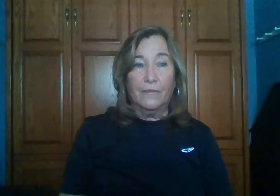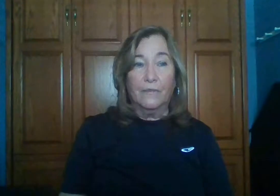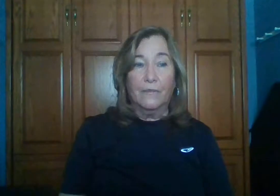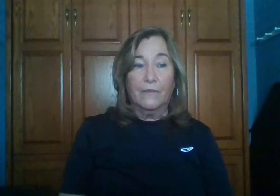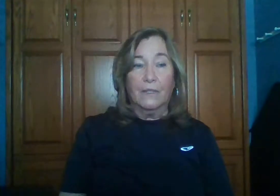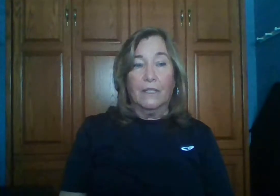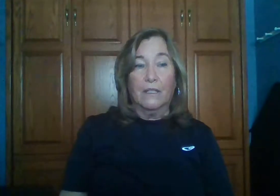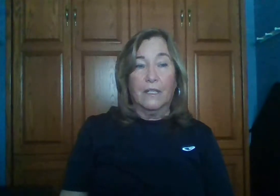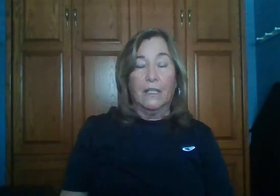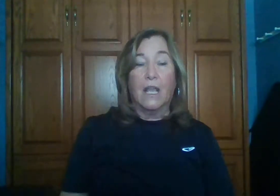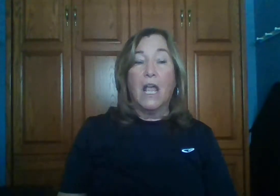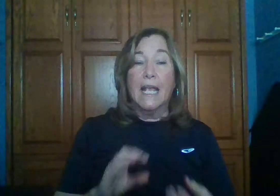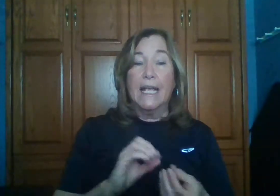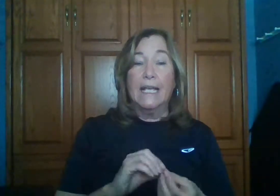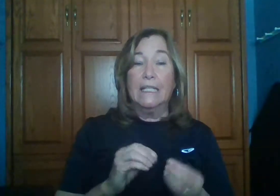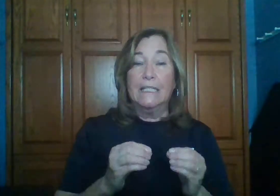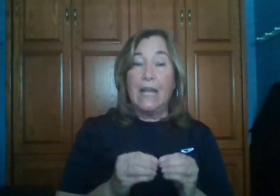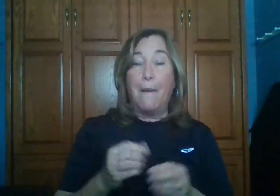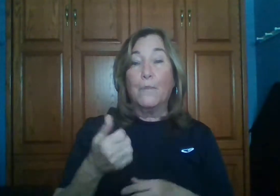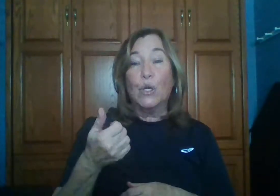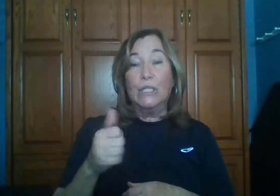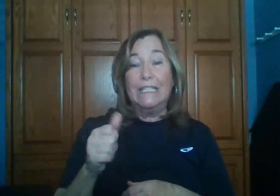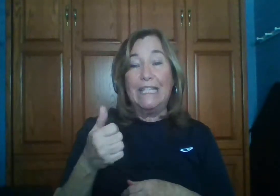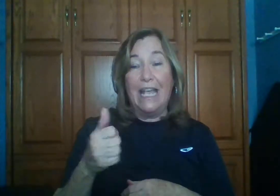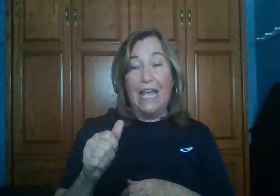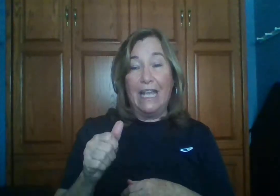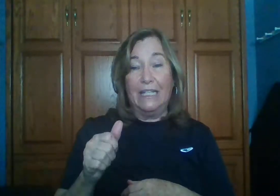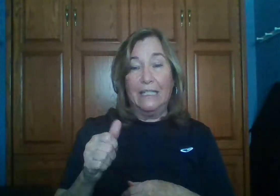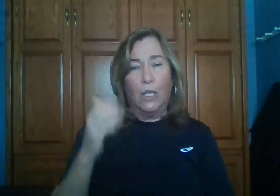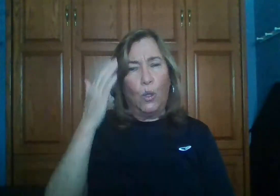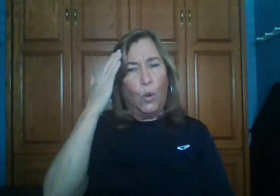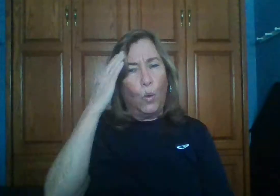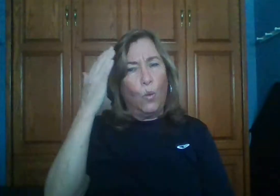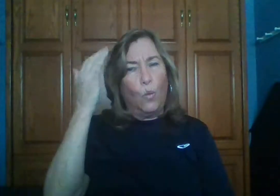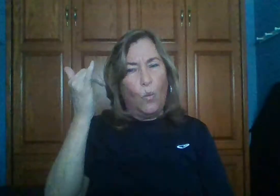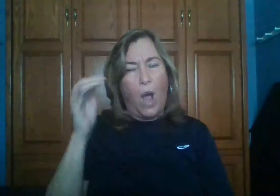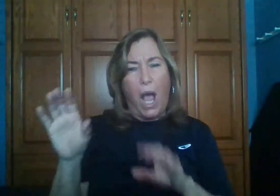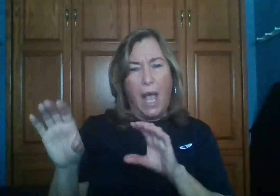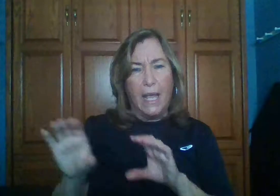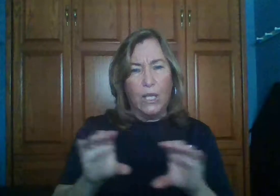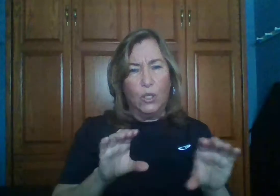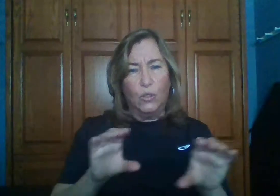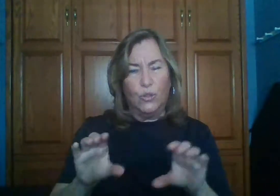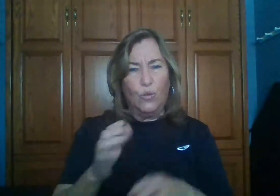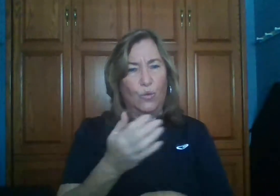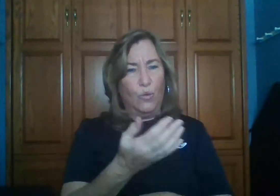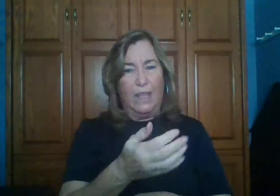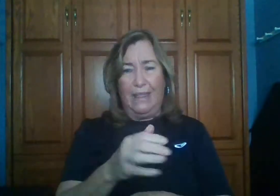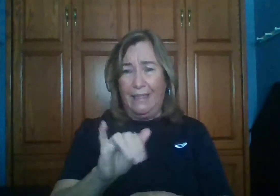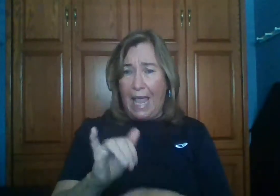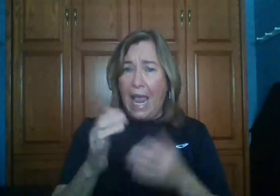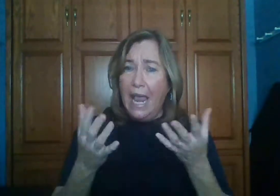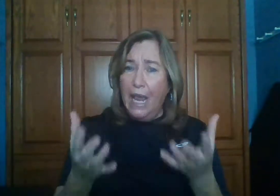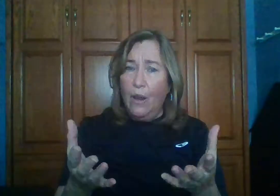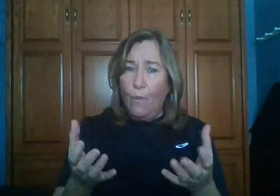number 10, why do they want hamburgers all the time.